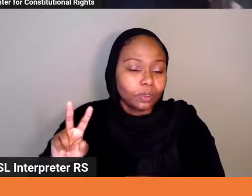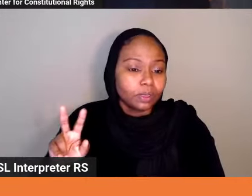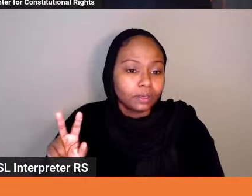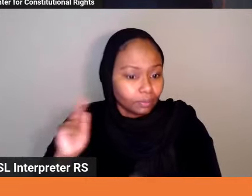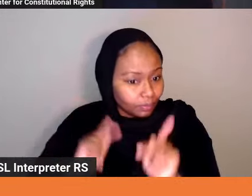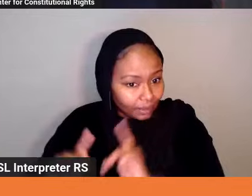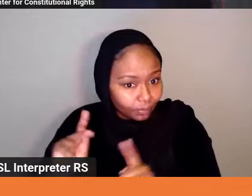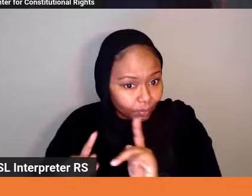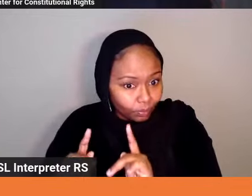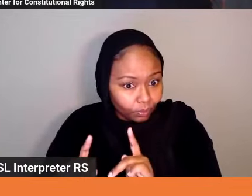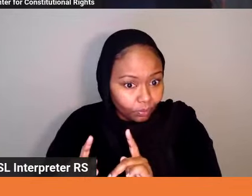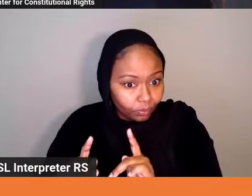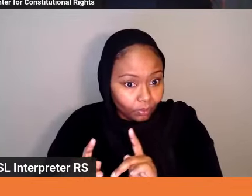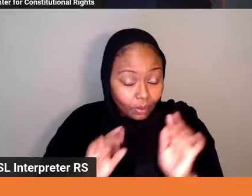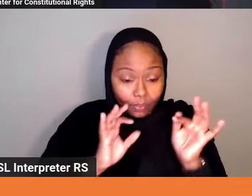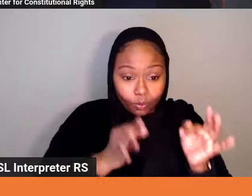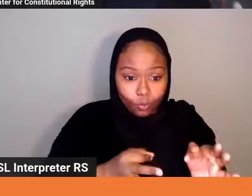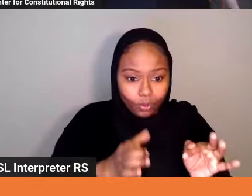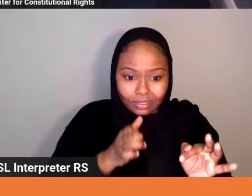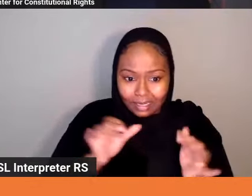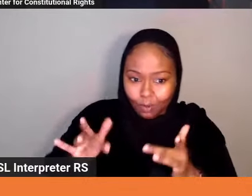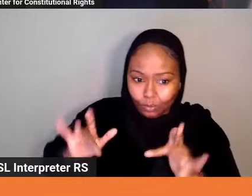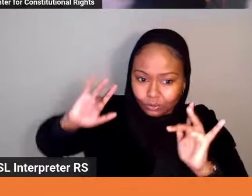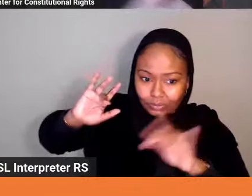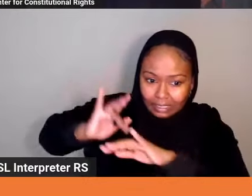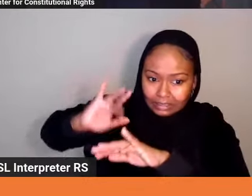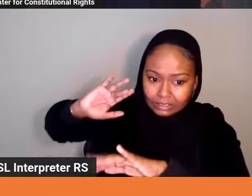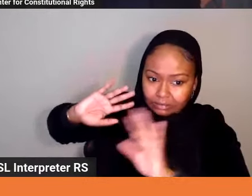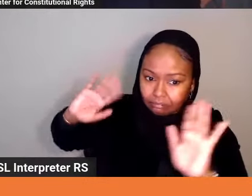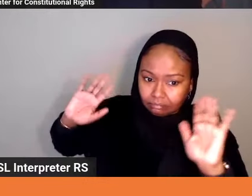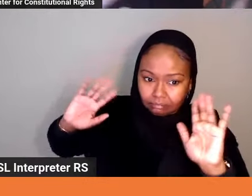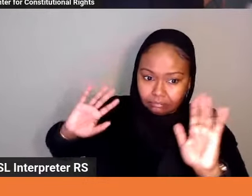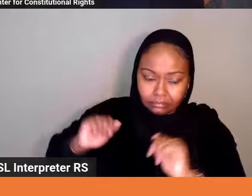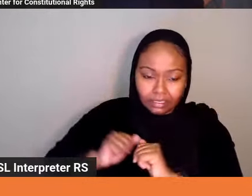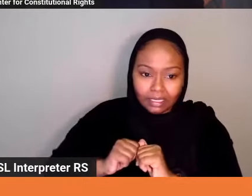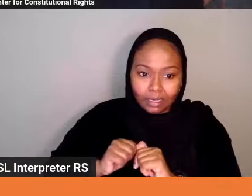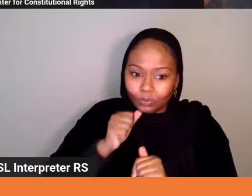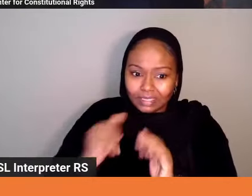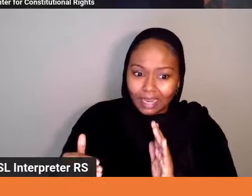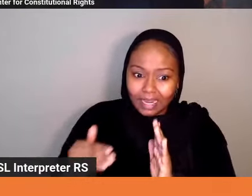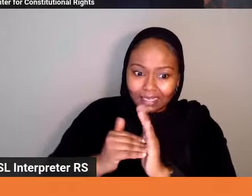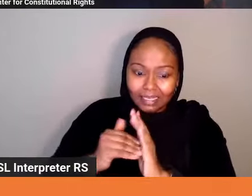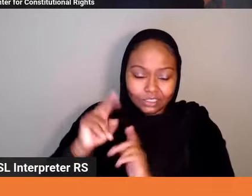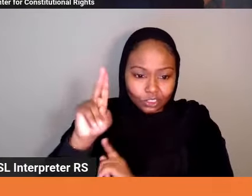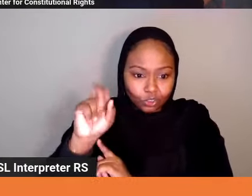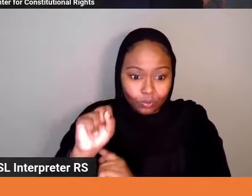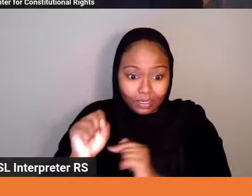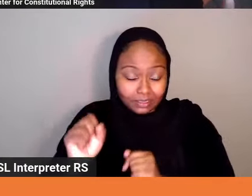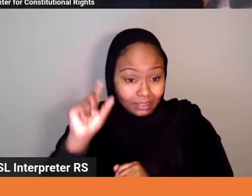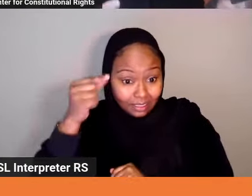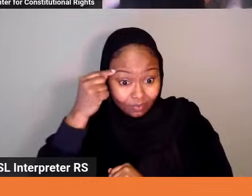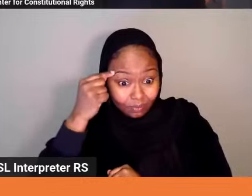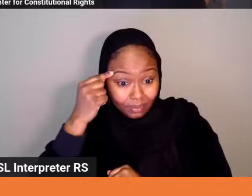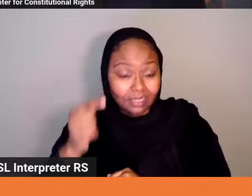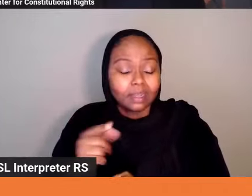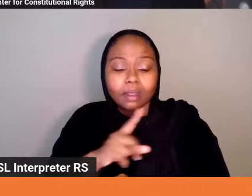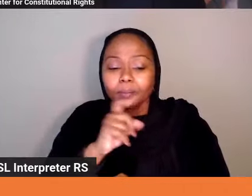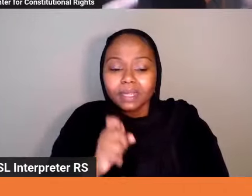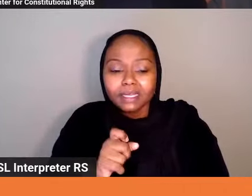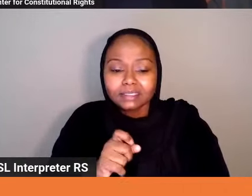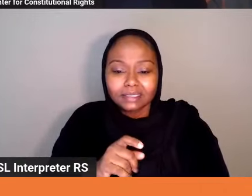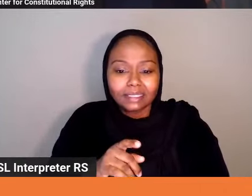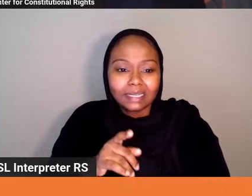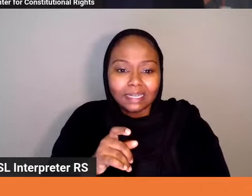the court was unwilling to touch this case, even though it was not against the U.S. government, it was against private military contractors, because they felt it